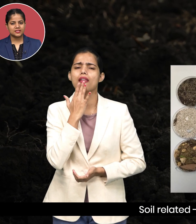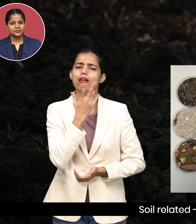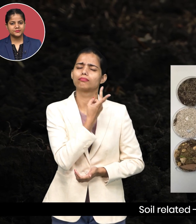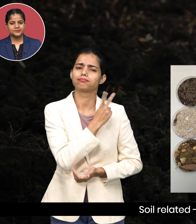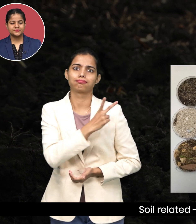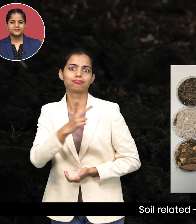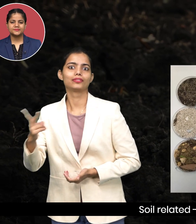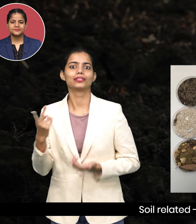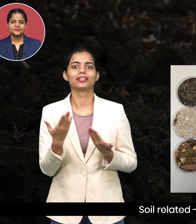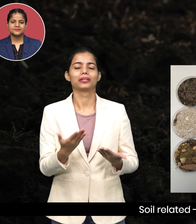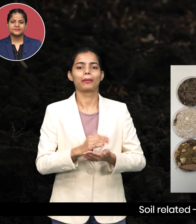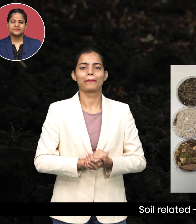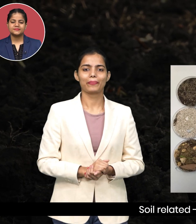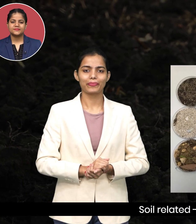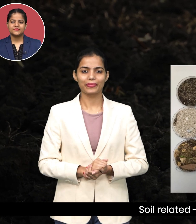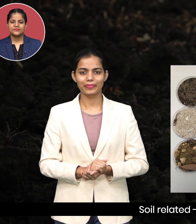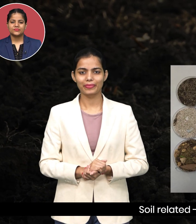soil-related color,